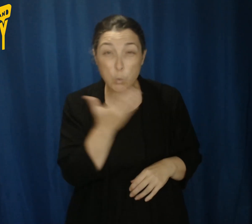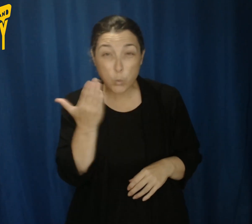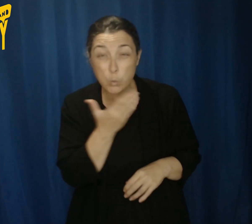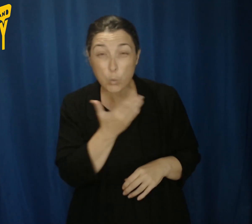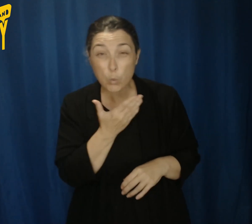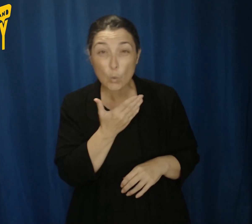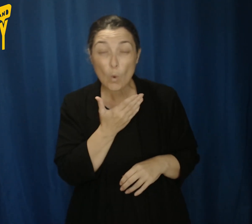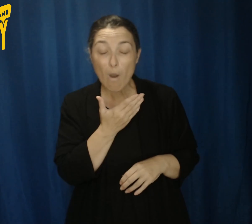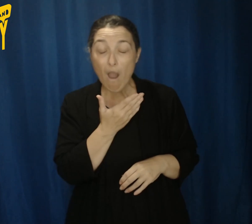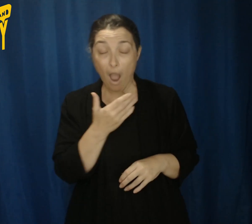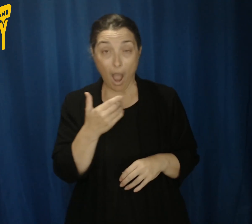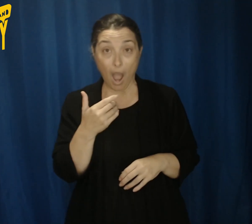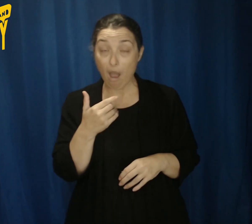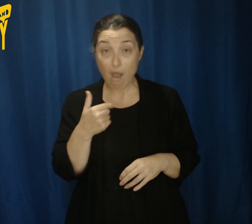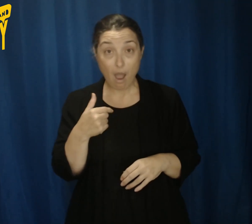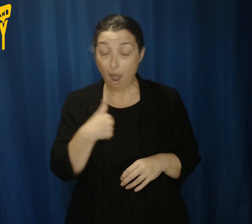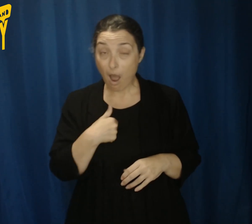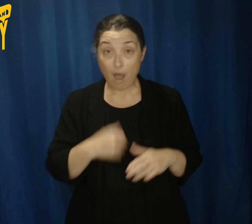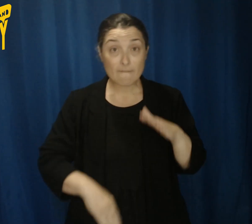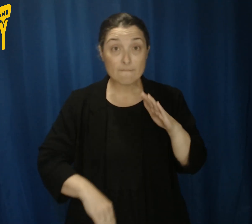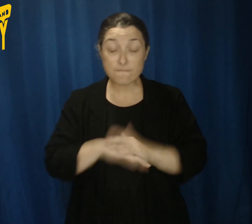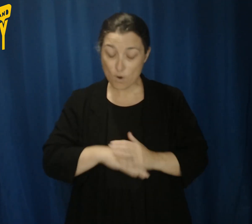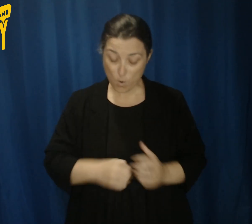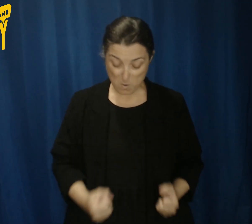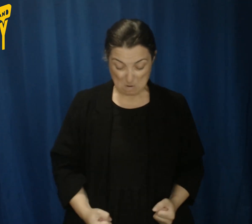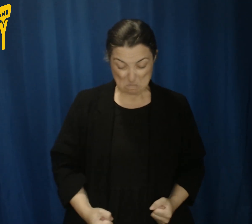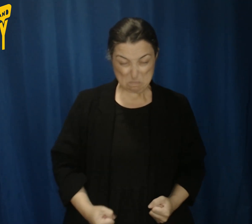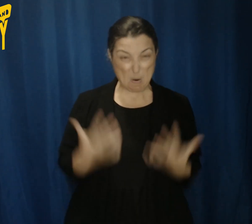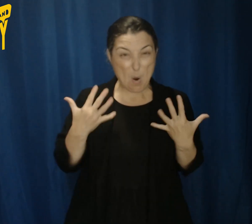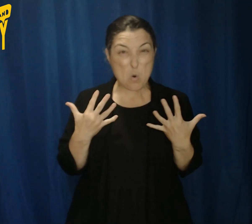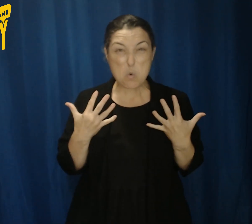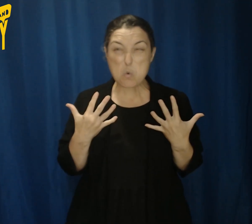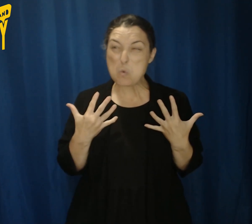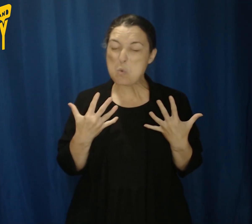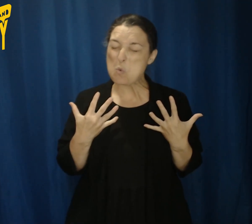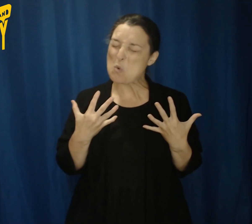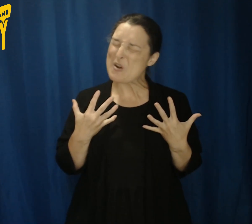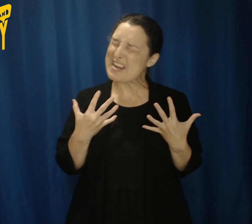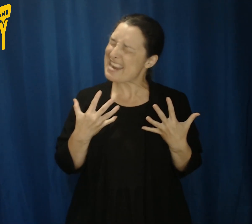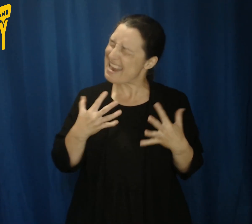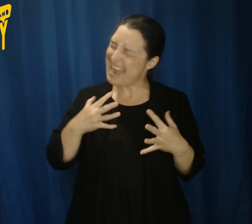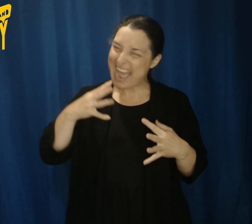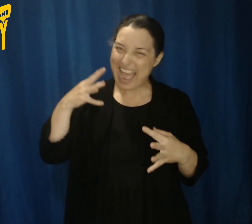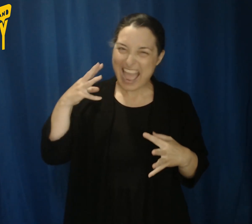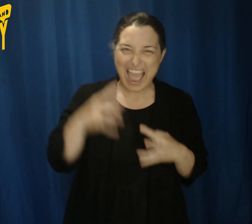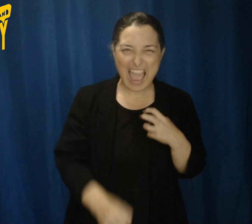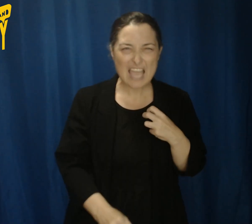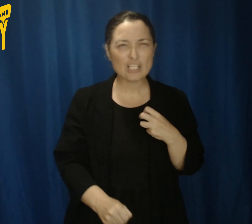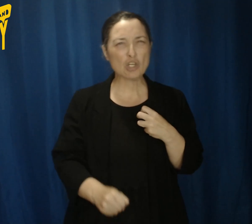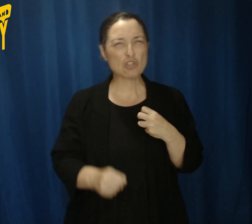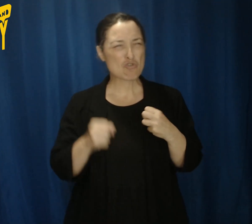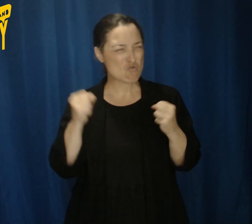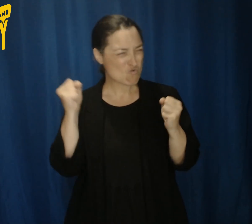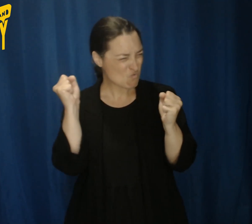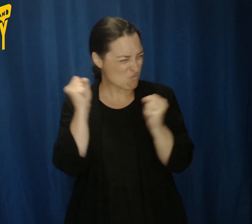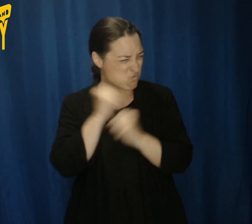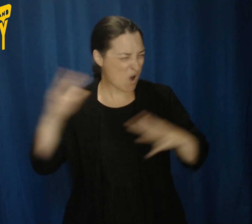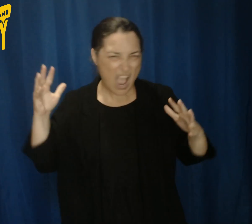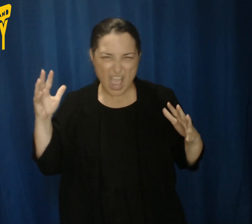of rage and hatred and this sort of like, let's just blow it all up,